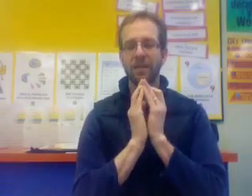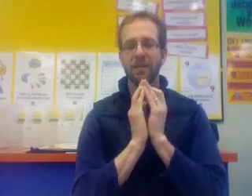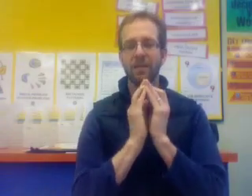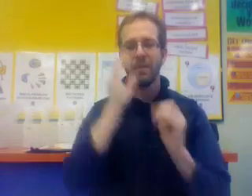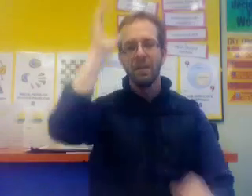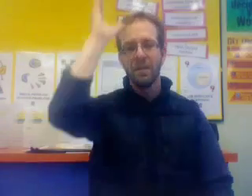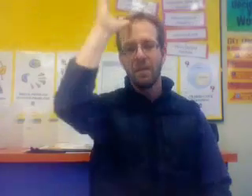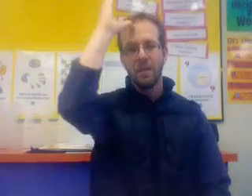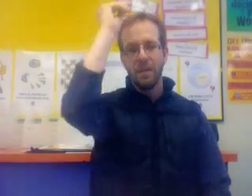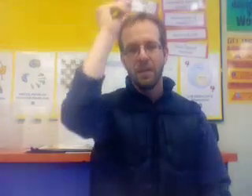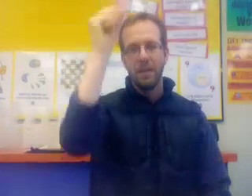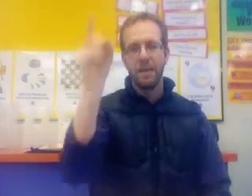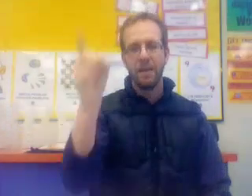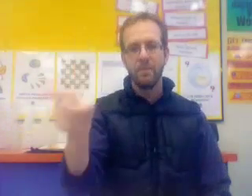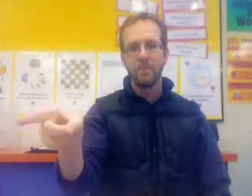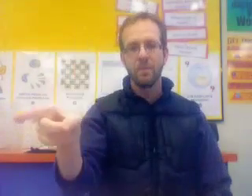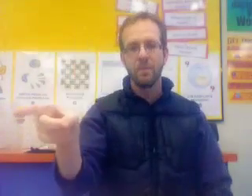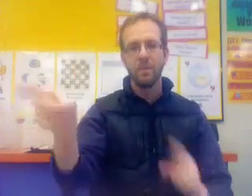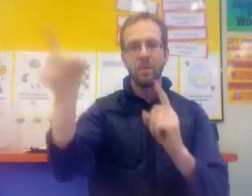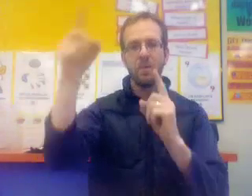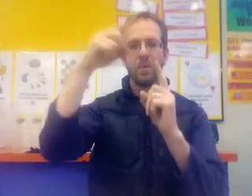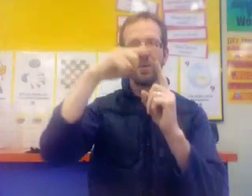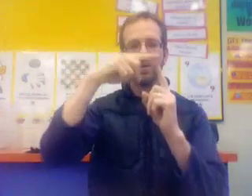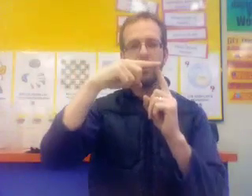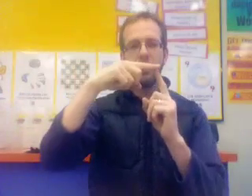asking him to